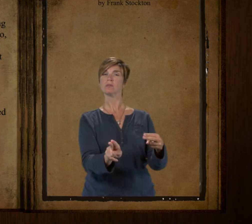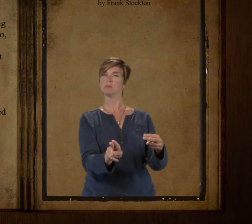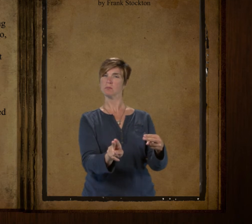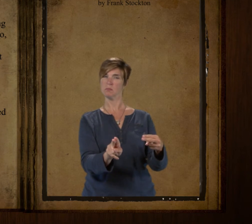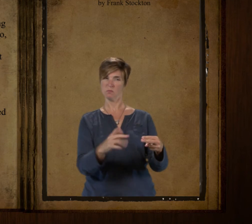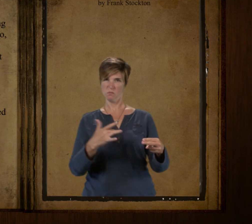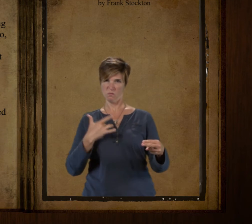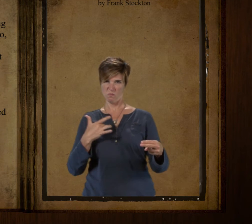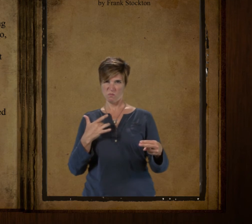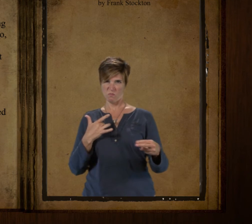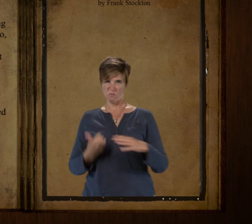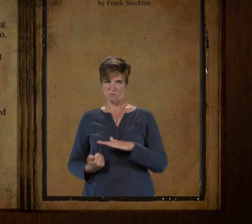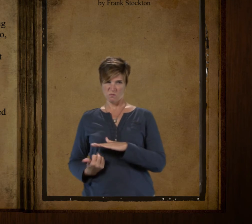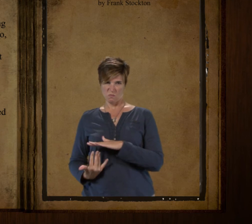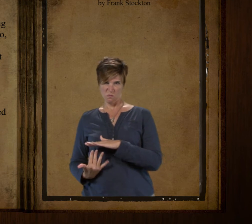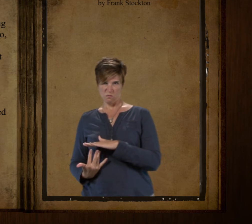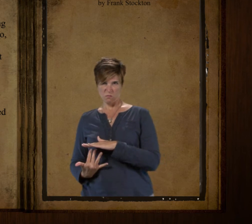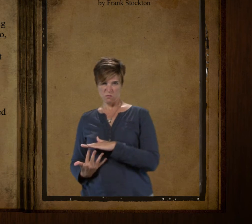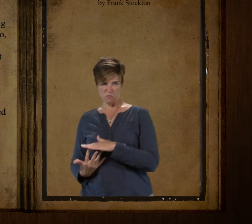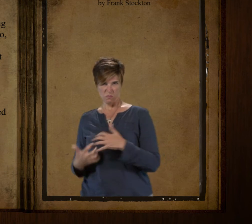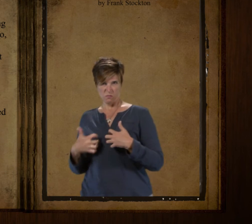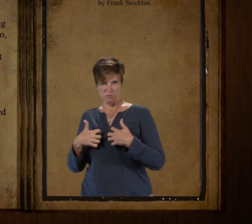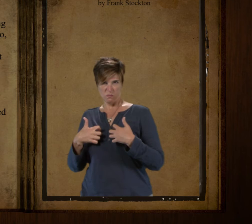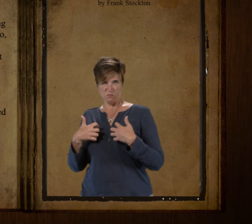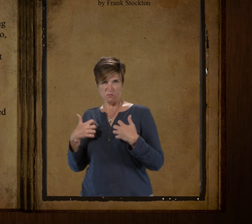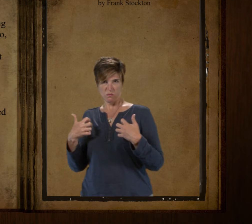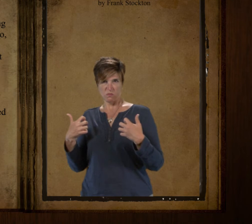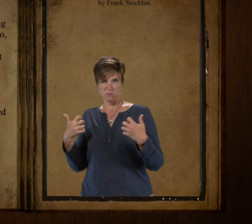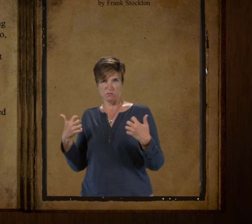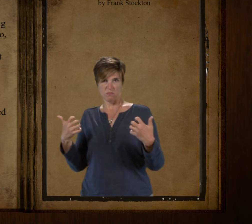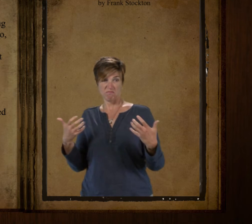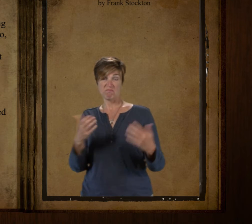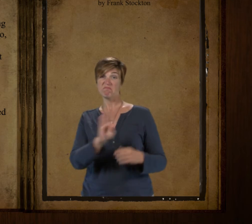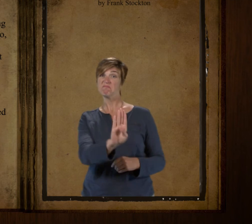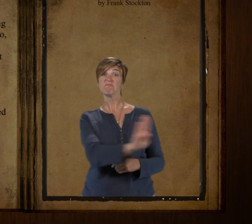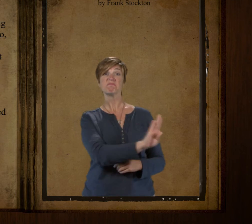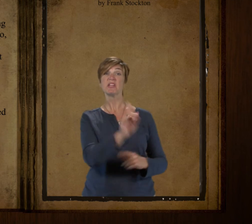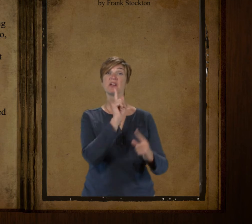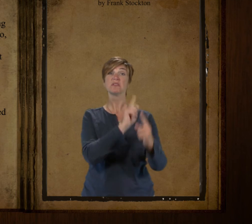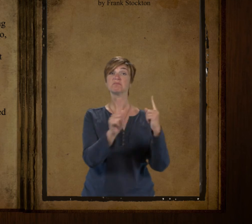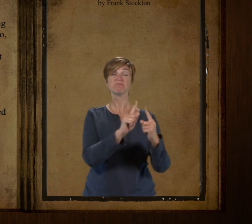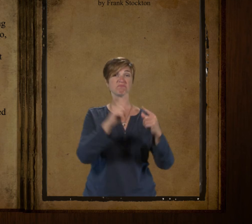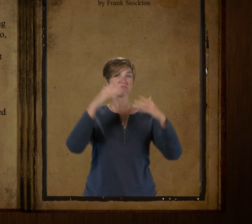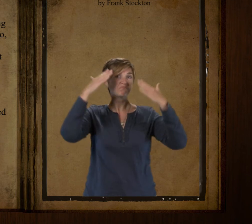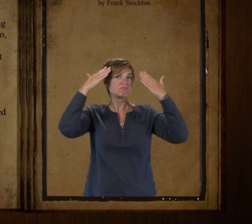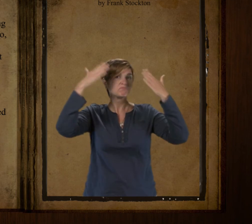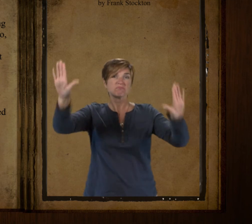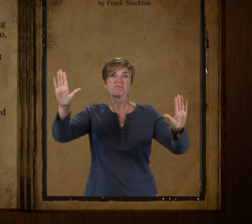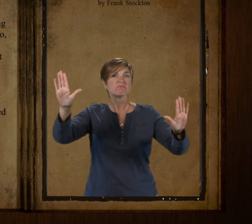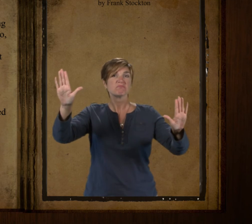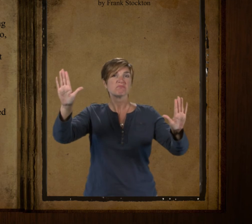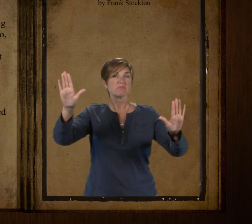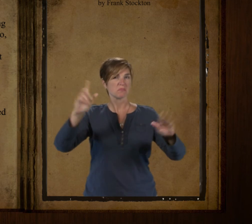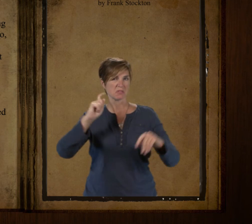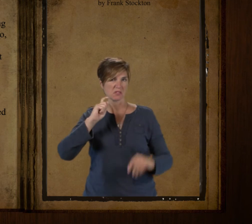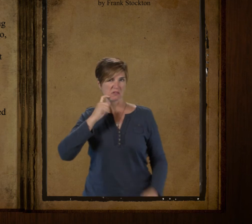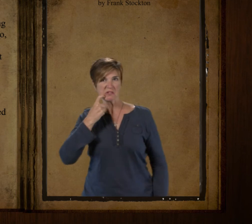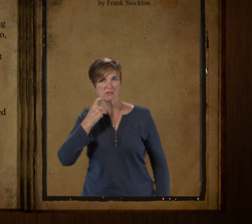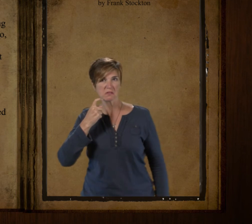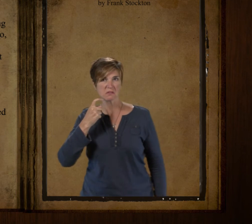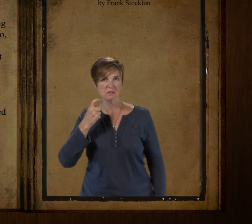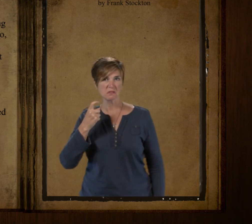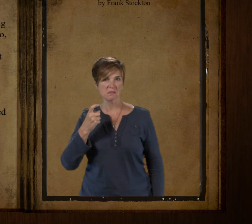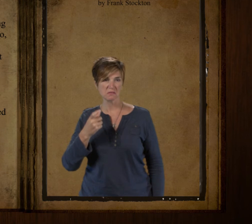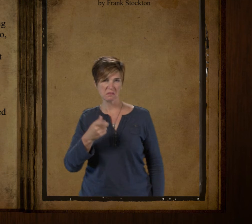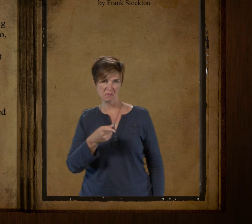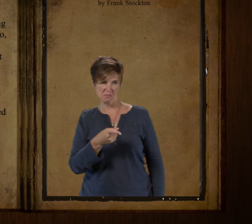two, but much can be said in a brief space. It may have been on most unimportant